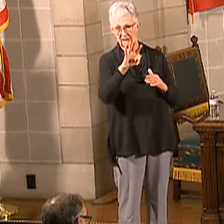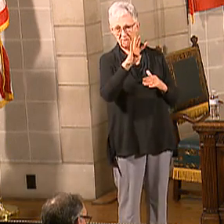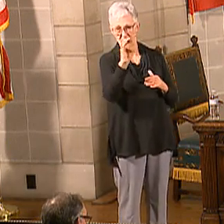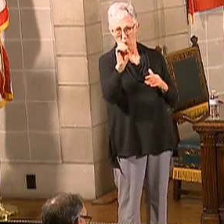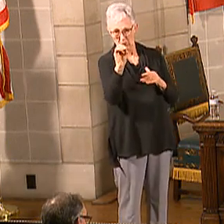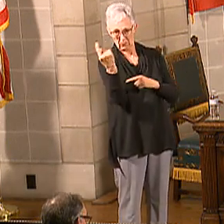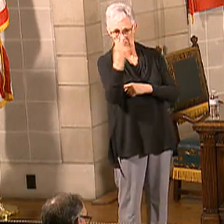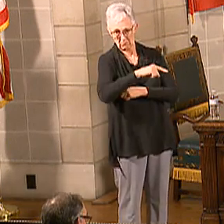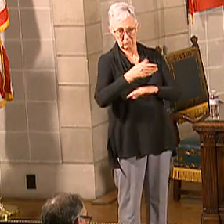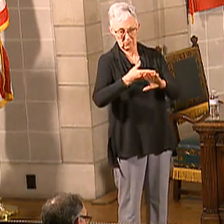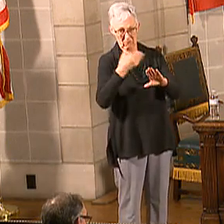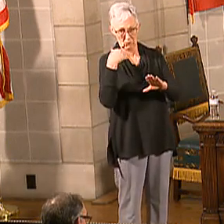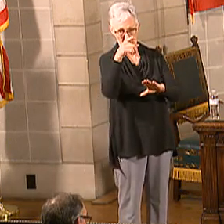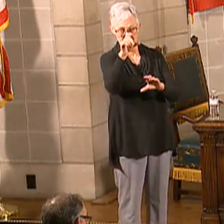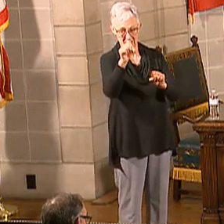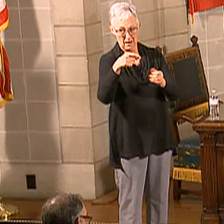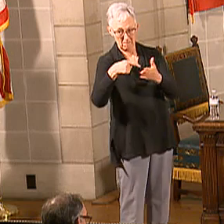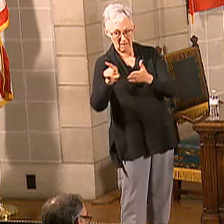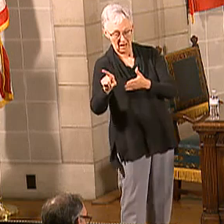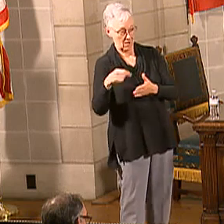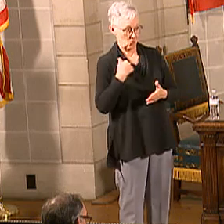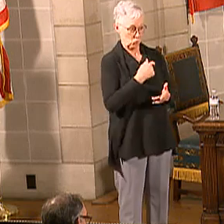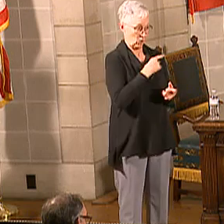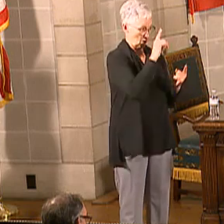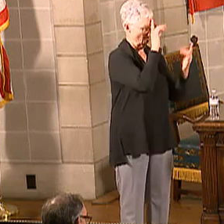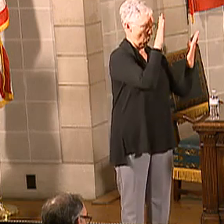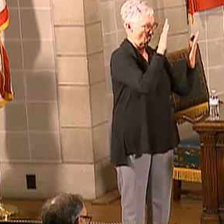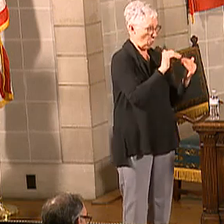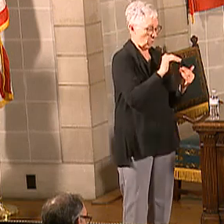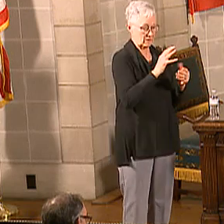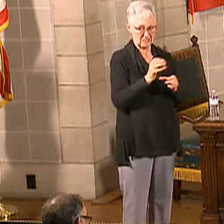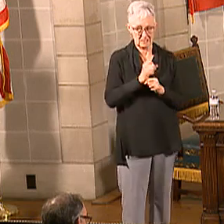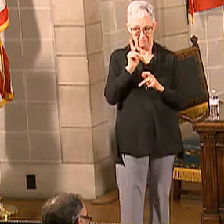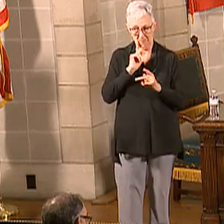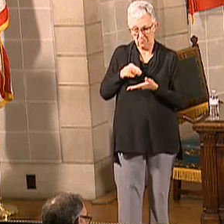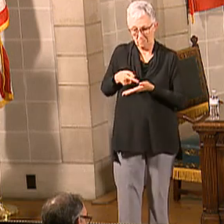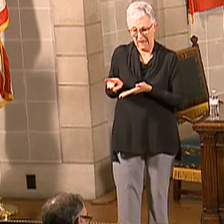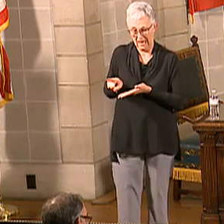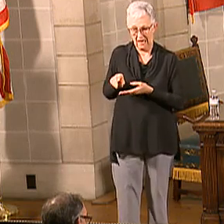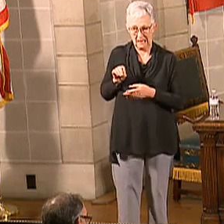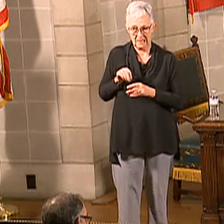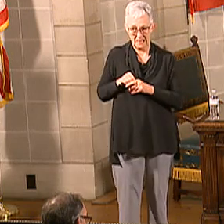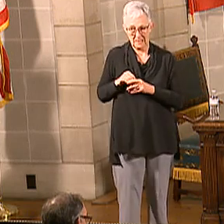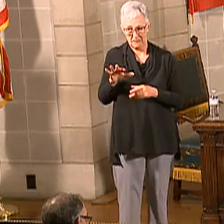21 to 28 days. So I certainly appreciate families are looking for that, and